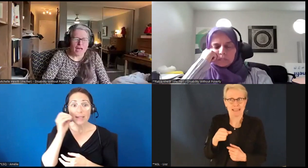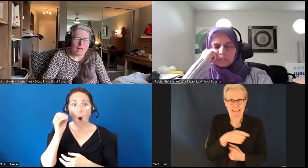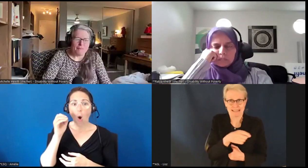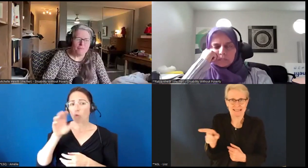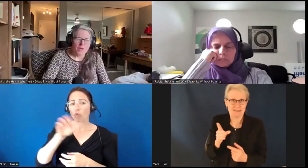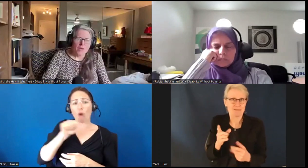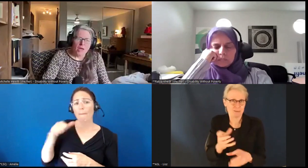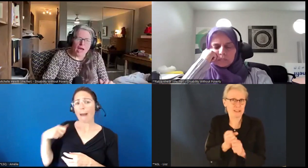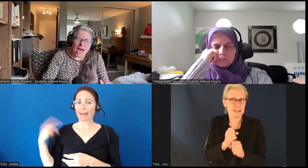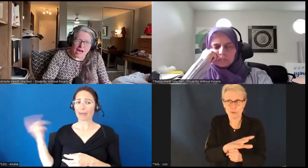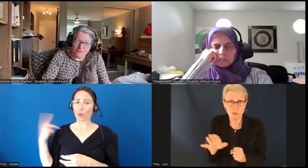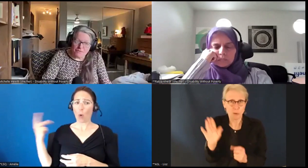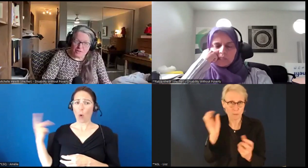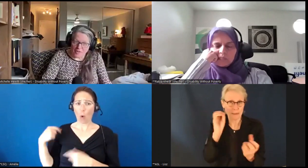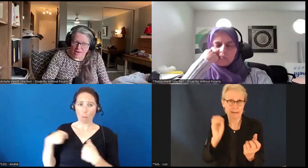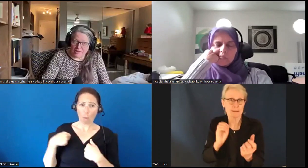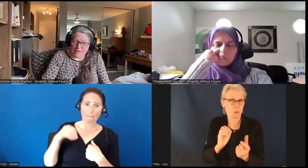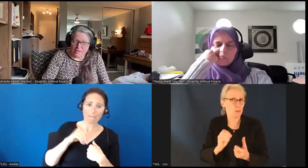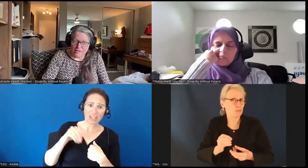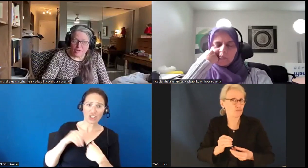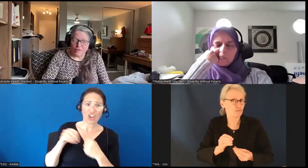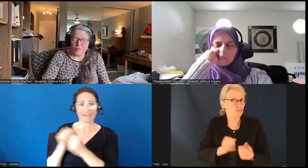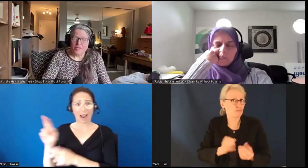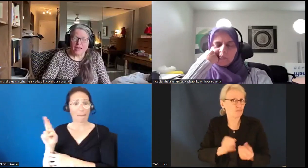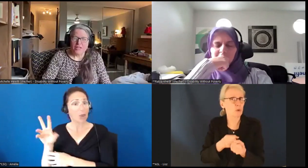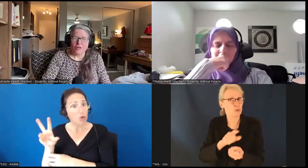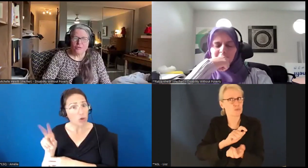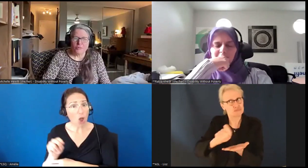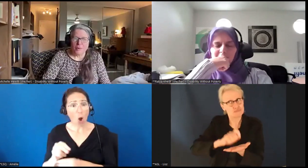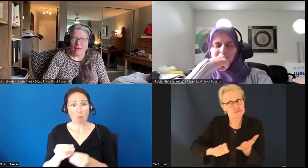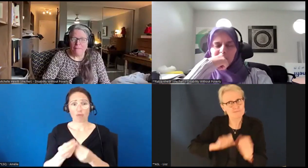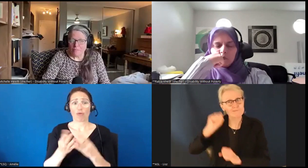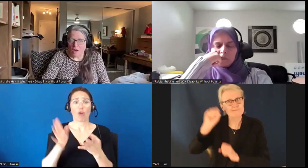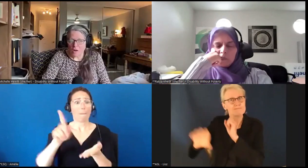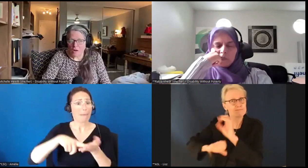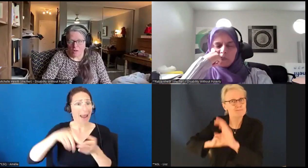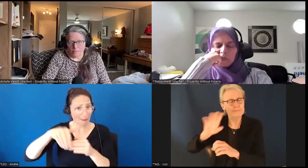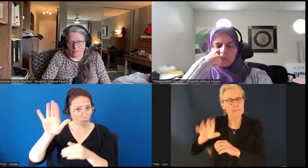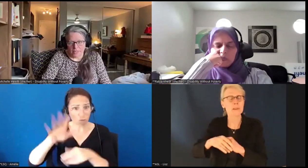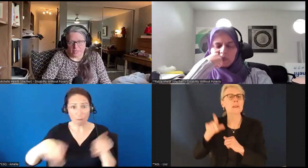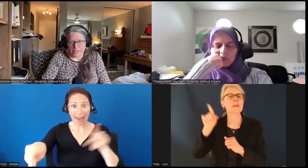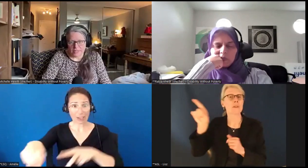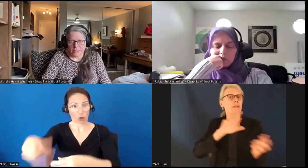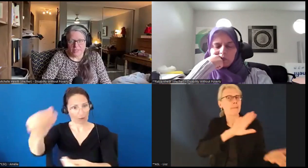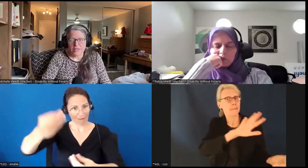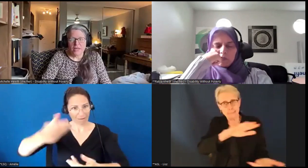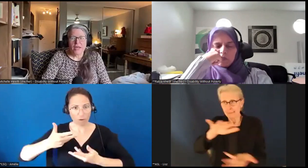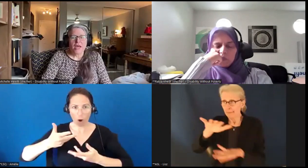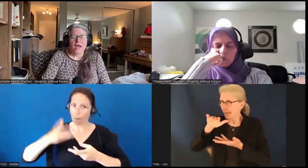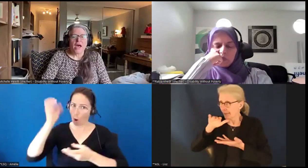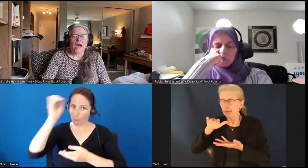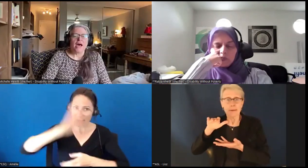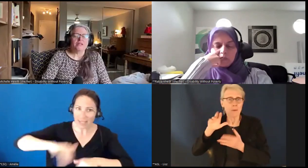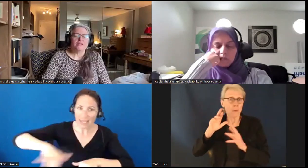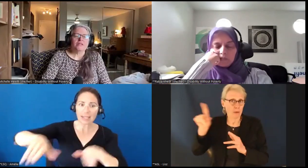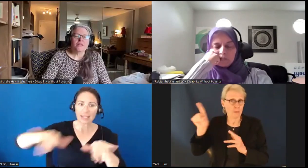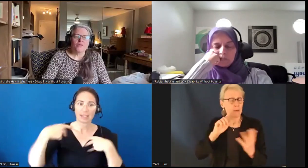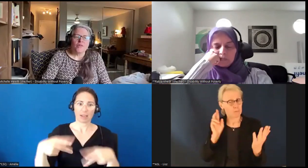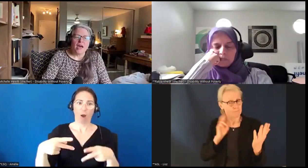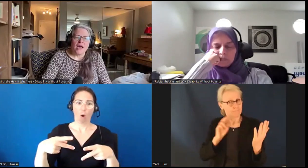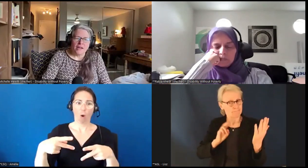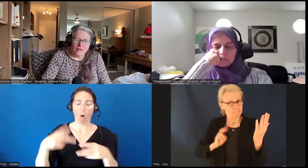over time. After that, the government takes those away, hopefully listens,